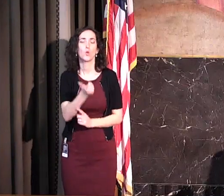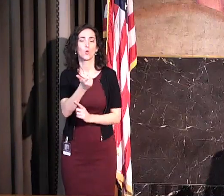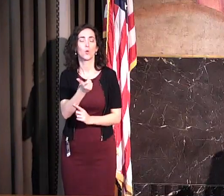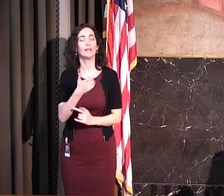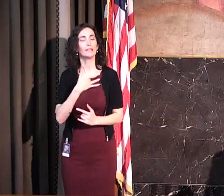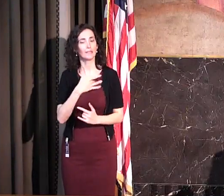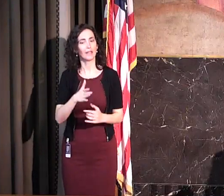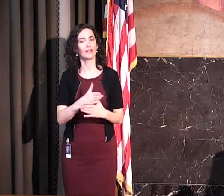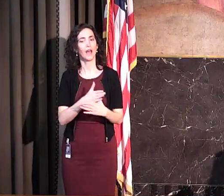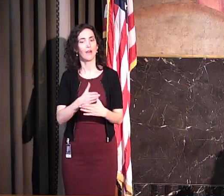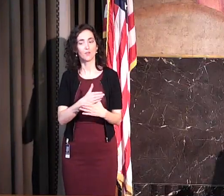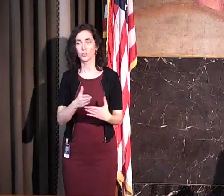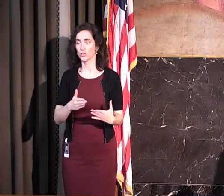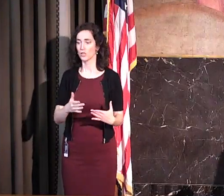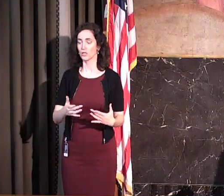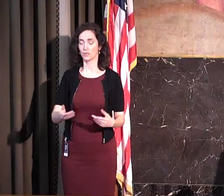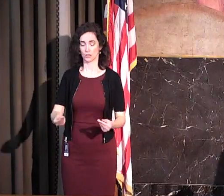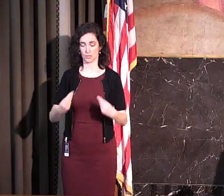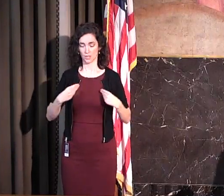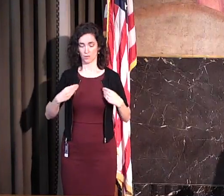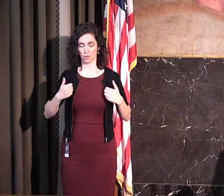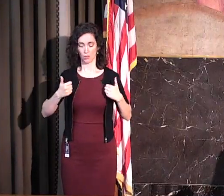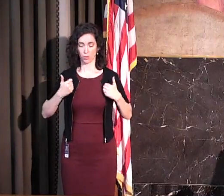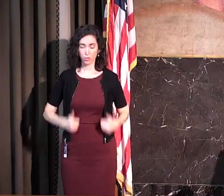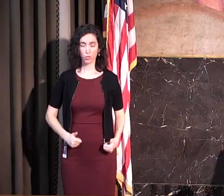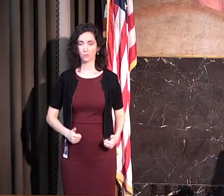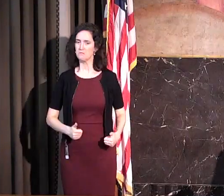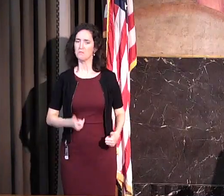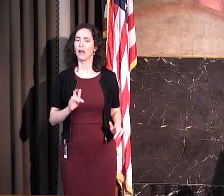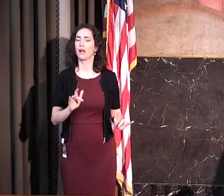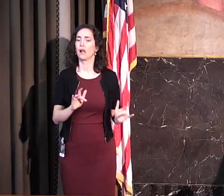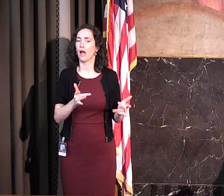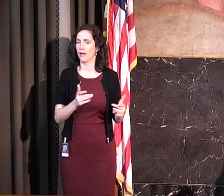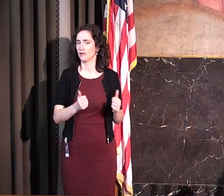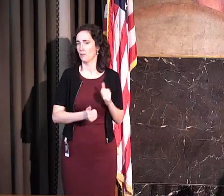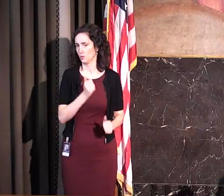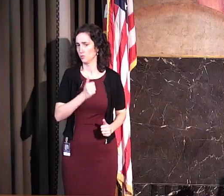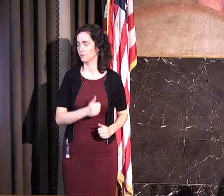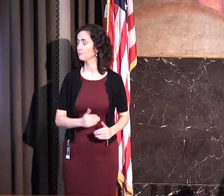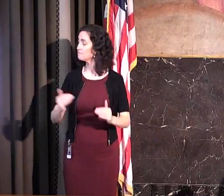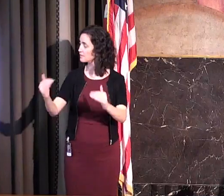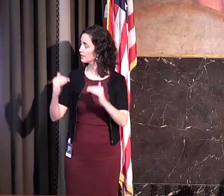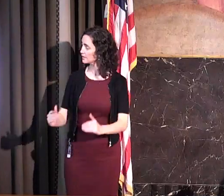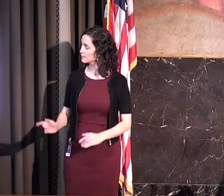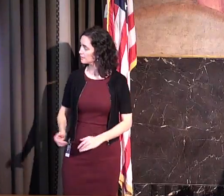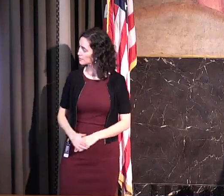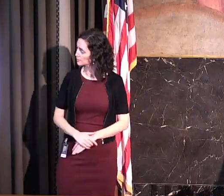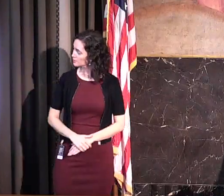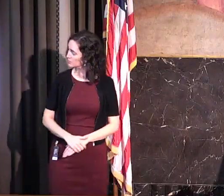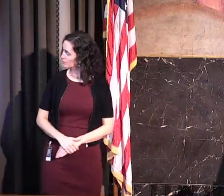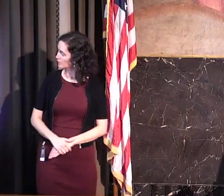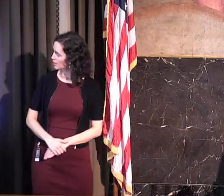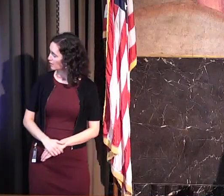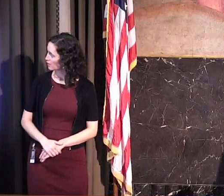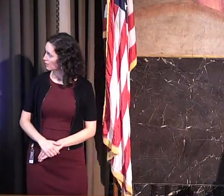than when someone who's unvaccinated contracts COVID. Next slide, please.